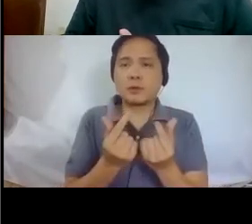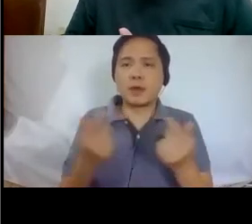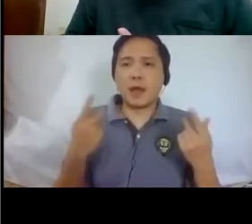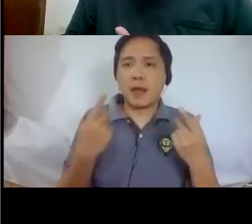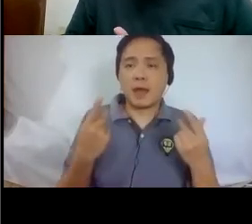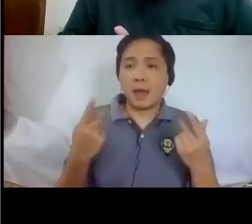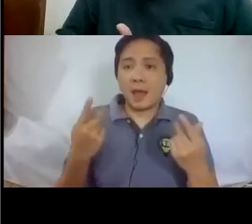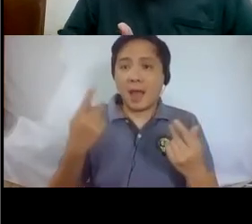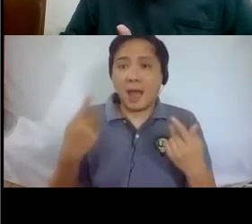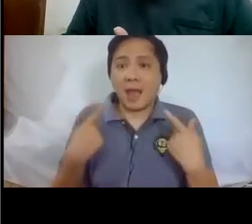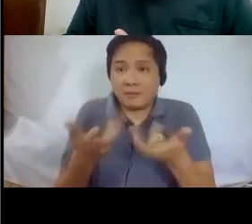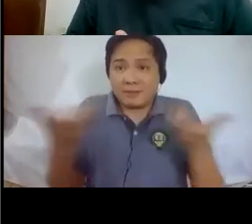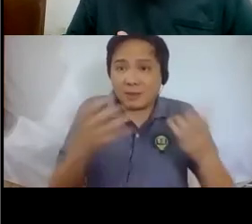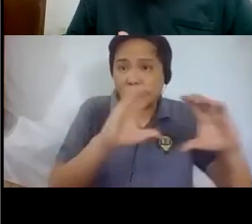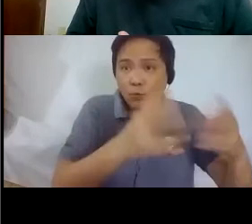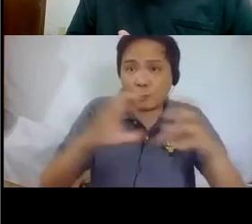the one-handed signs.